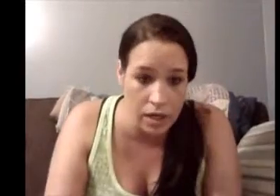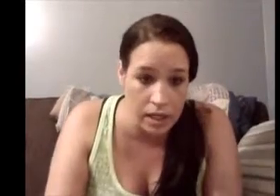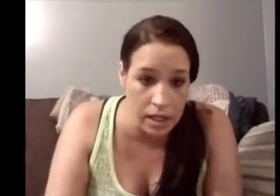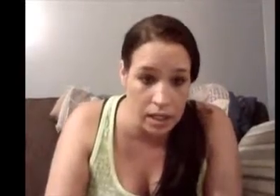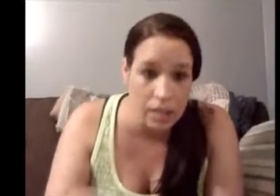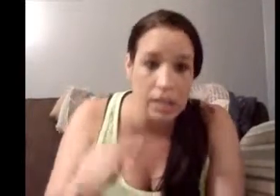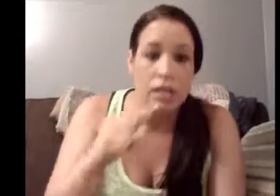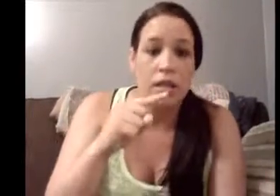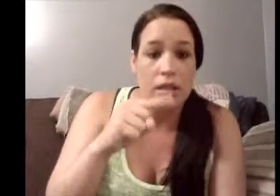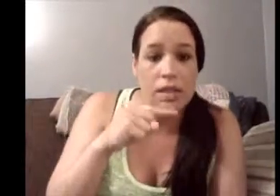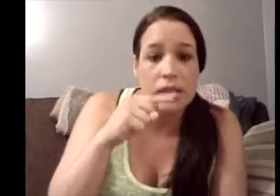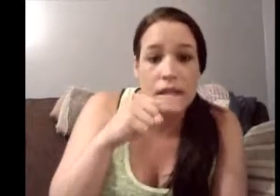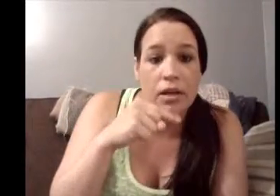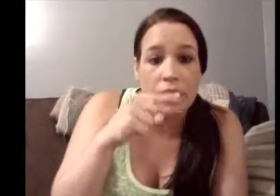Hearing. This is hearing.